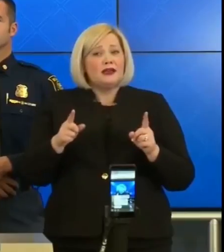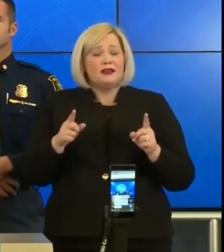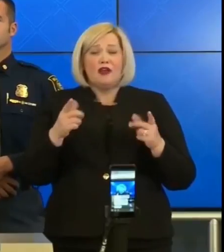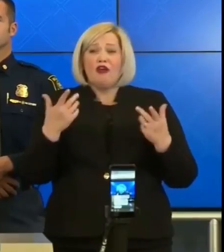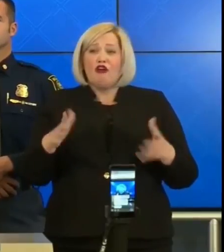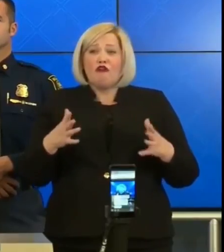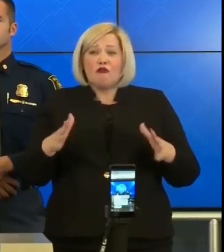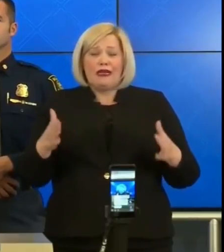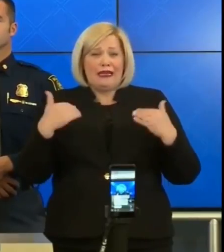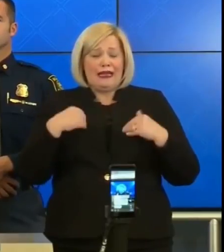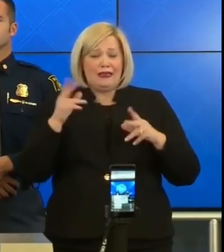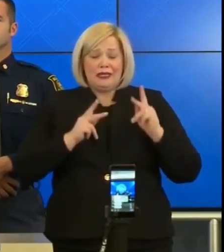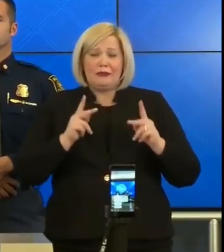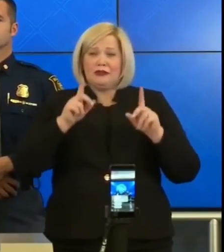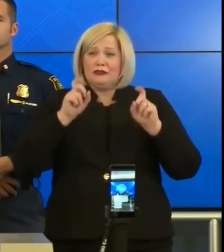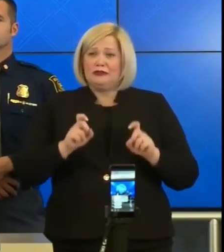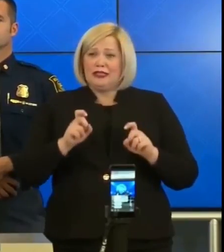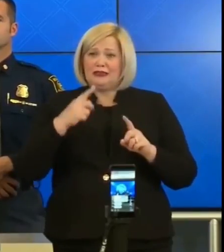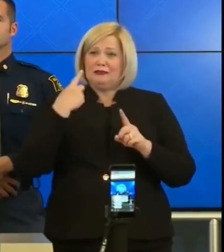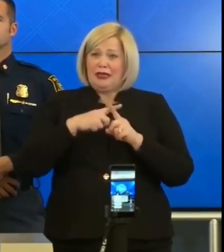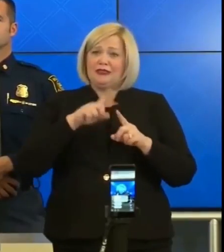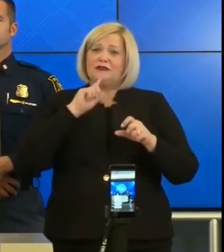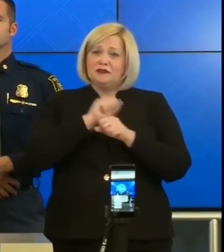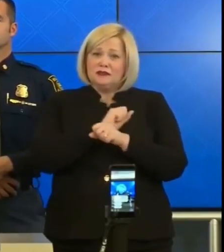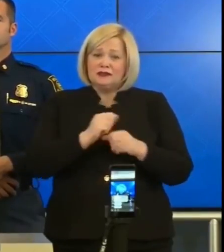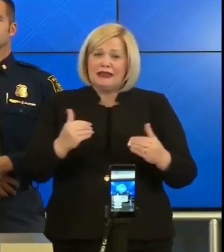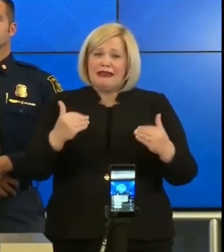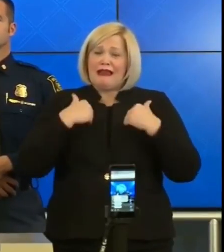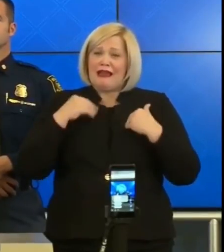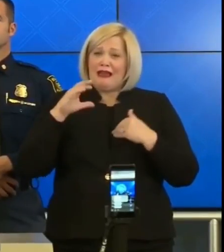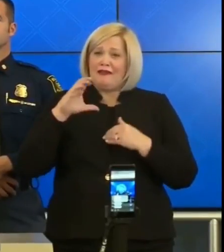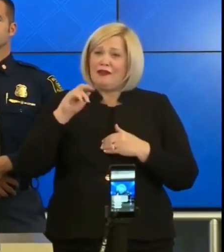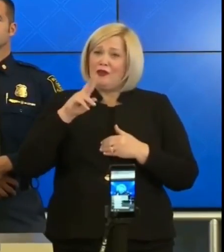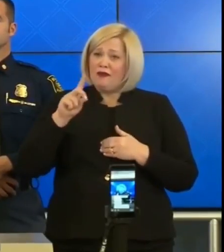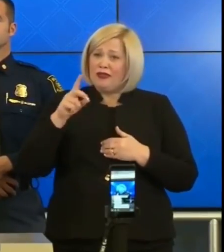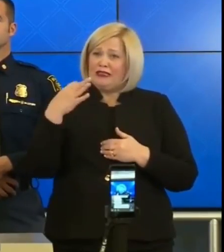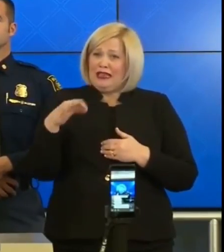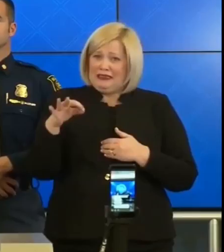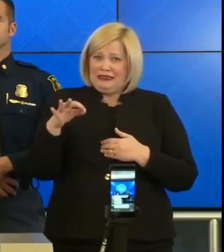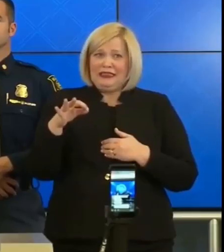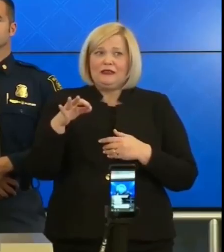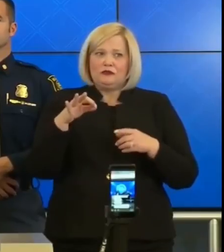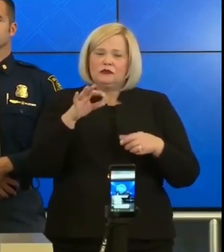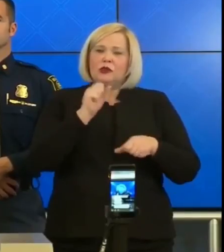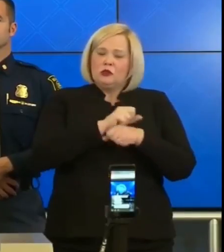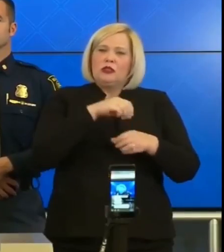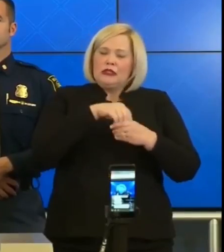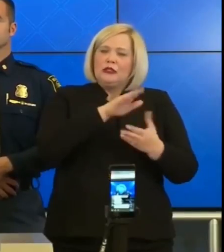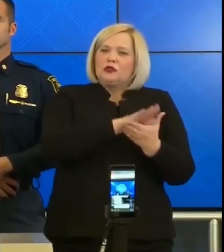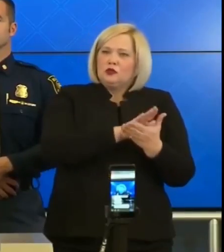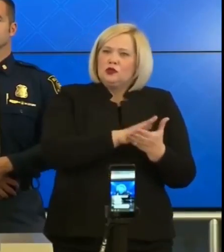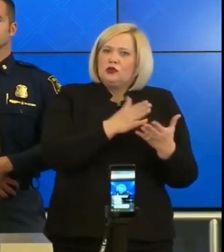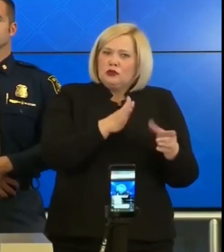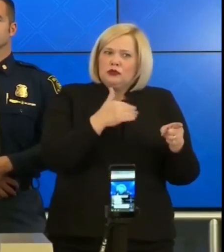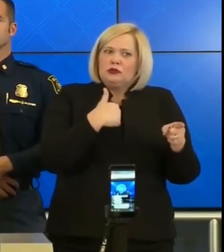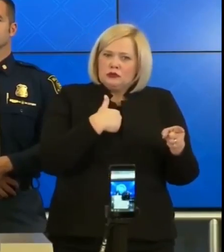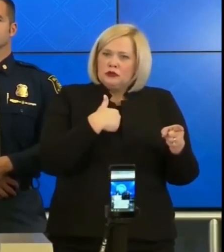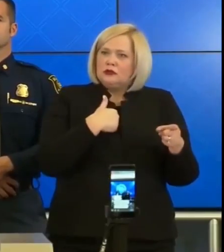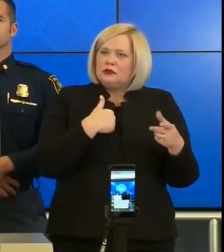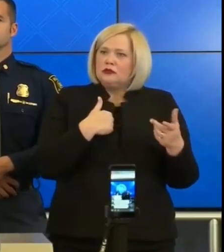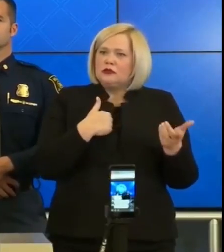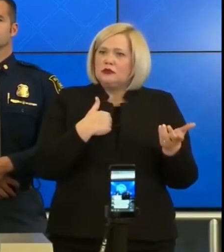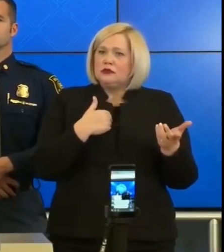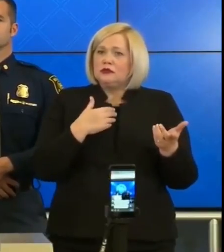test positive for COVID-19 who were teaching or were had some sort of a role in schools.